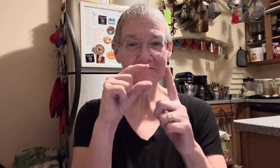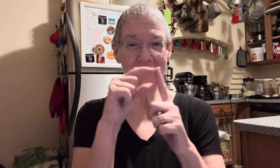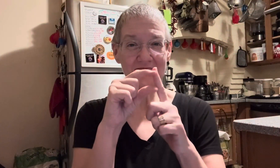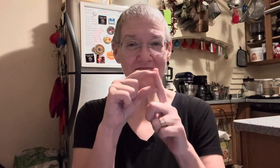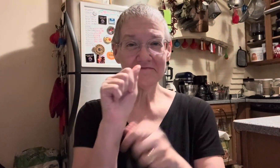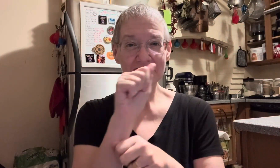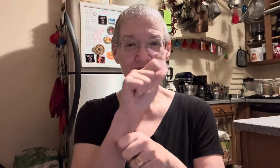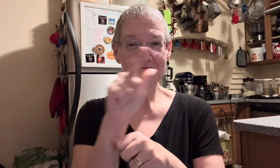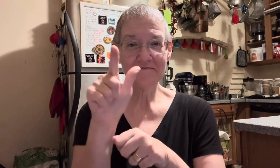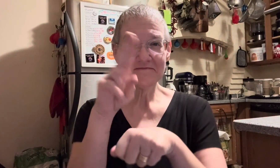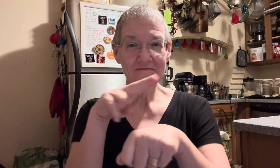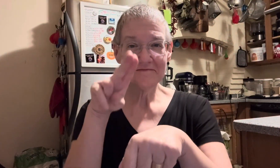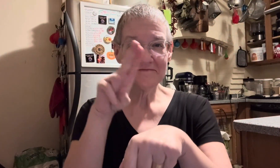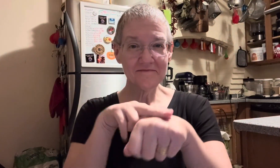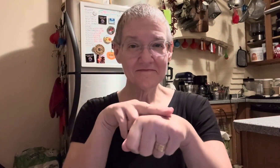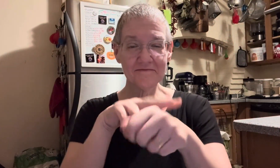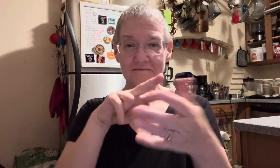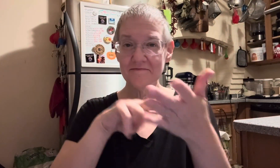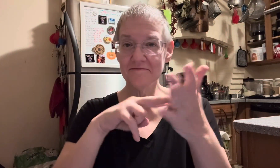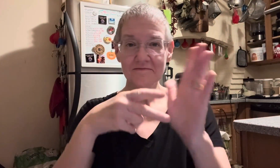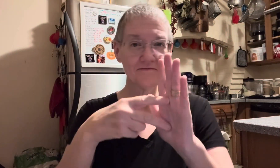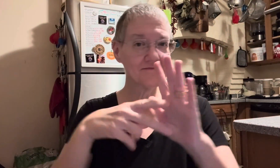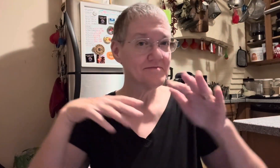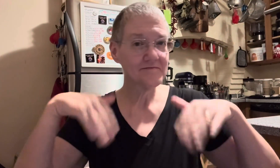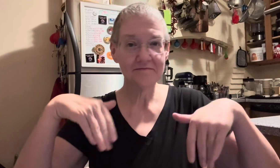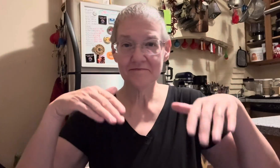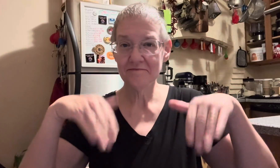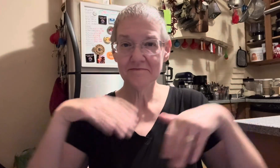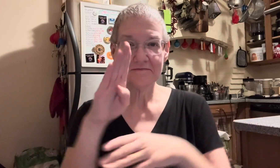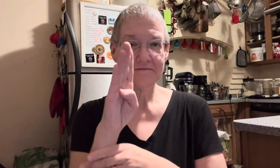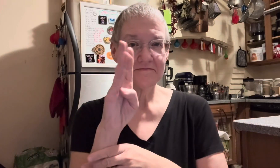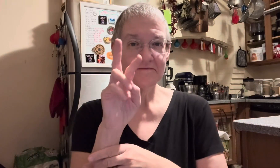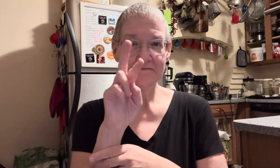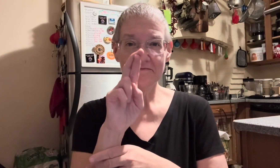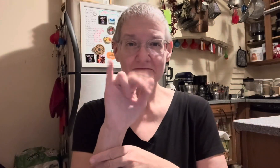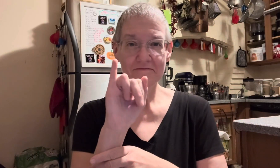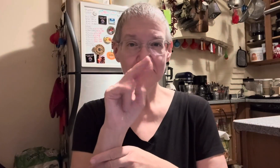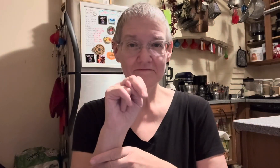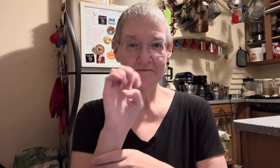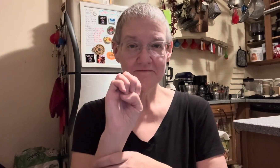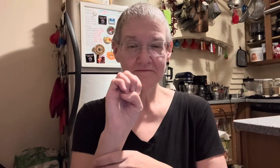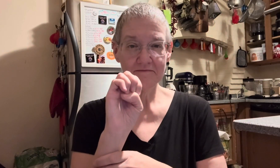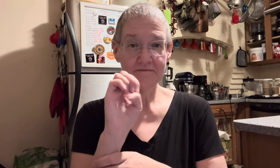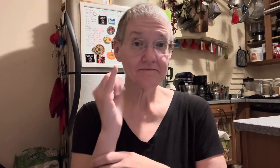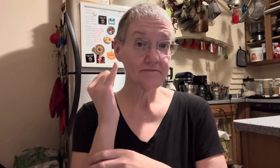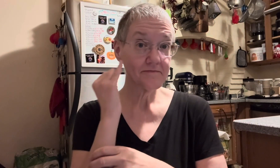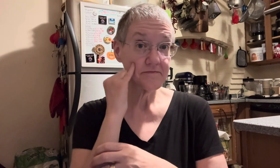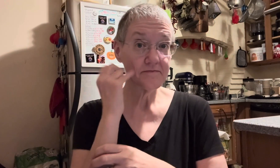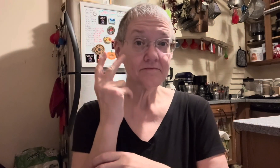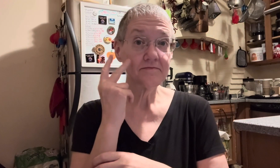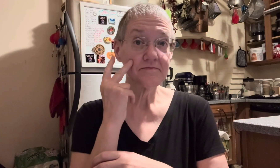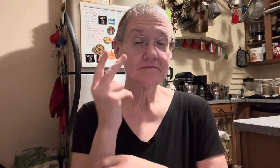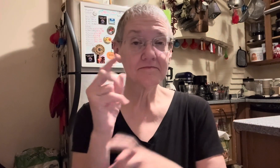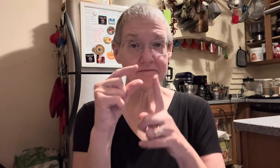I look for the word all natural. That means it hasn't been brined. If you